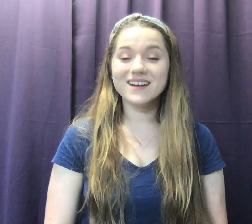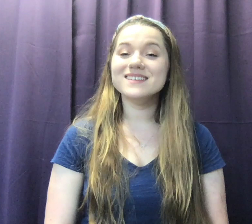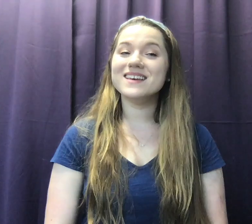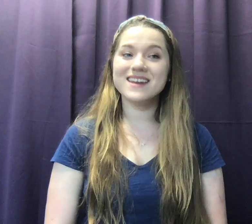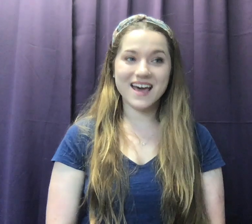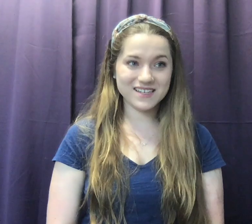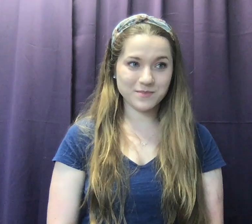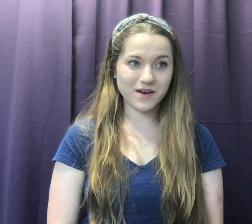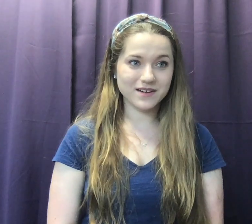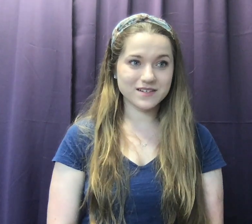the next part.